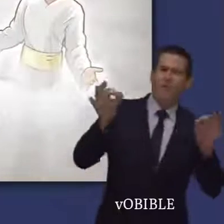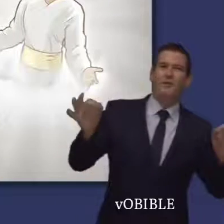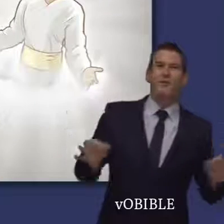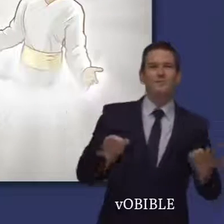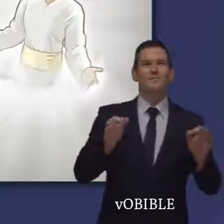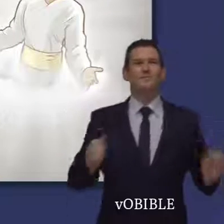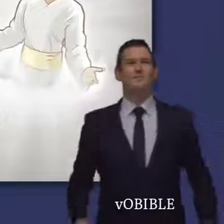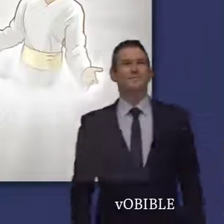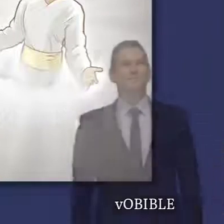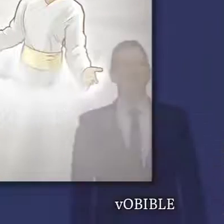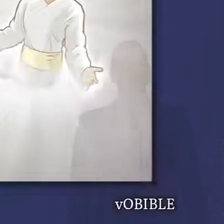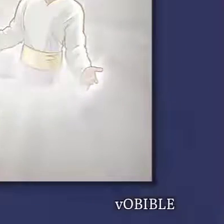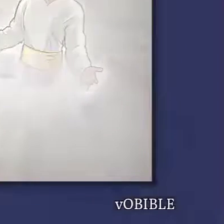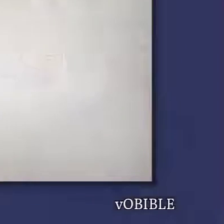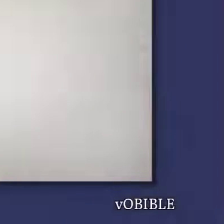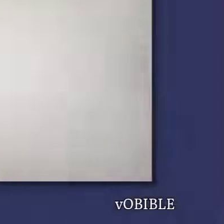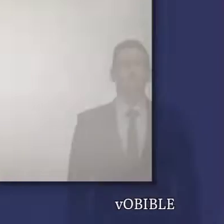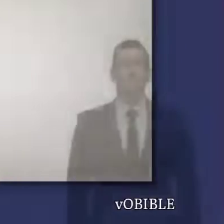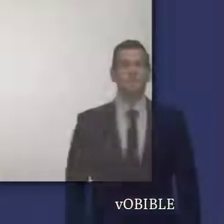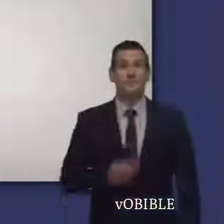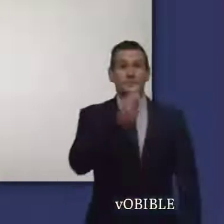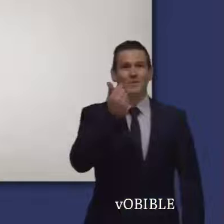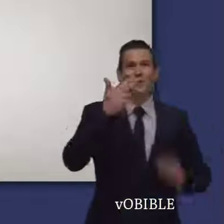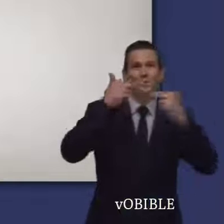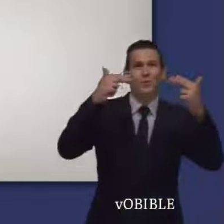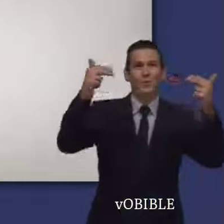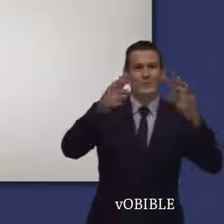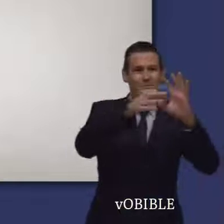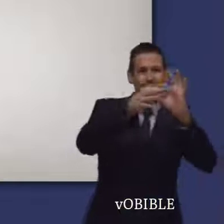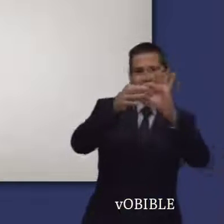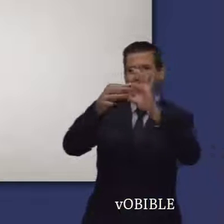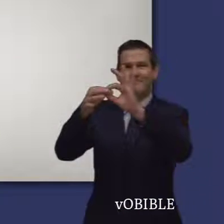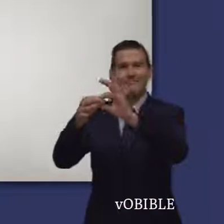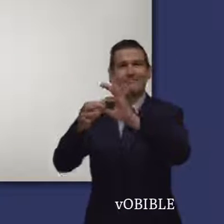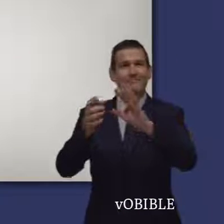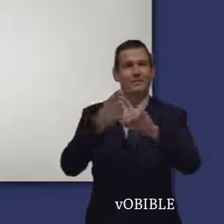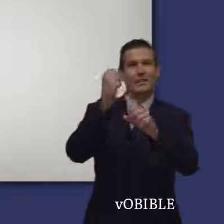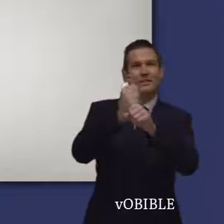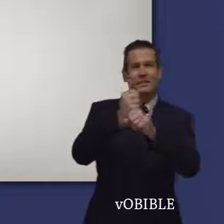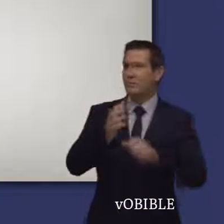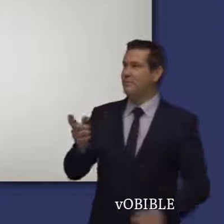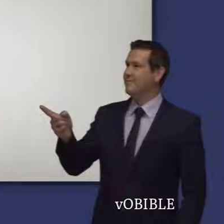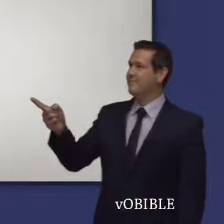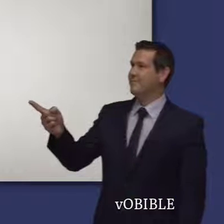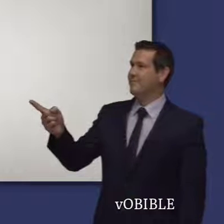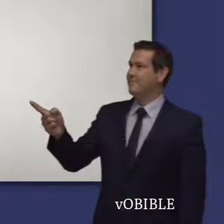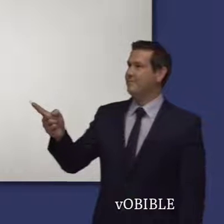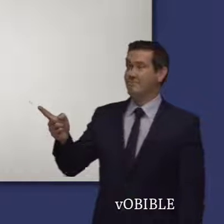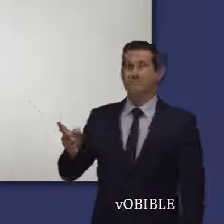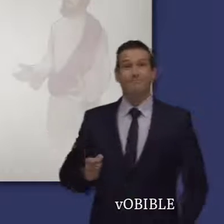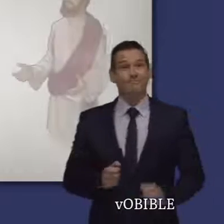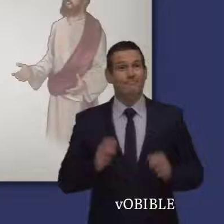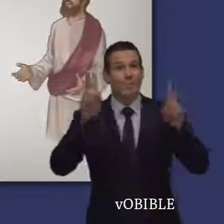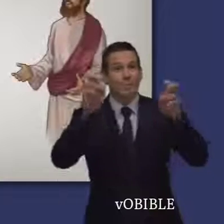to the earth. Certain psalms are grouped together. For example, Psalms